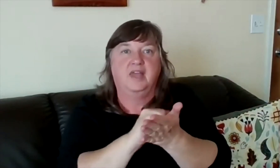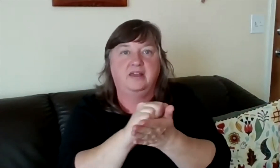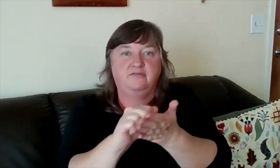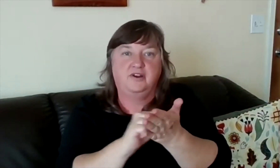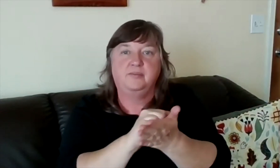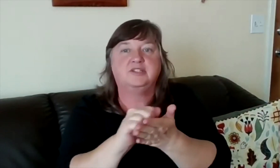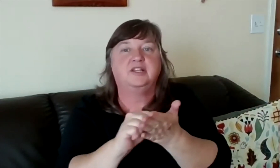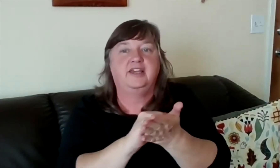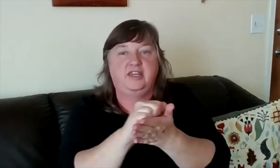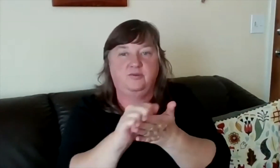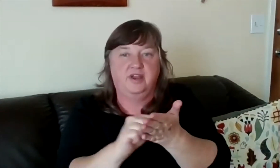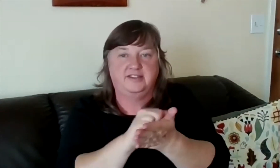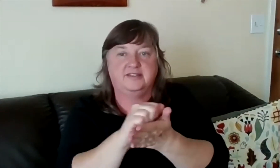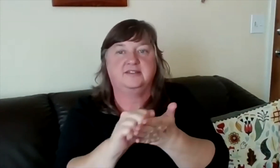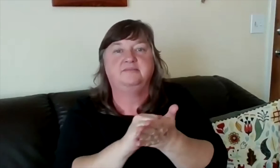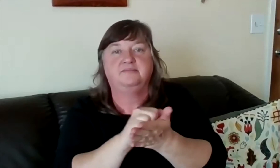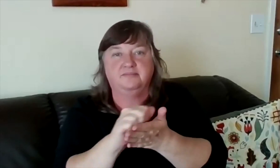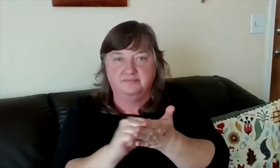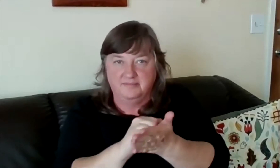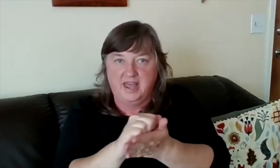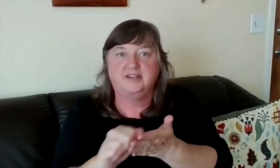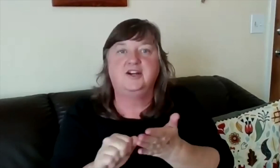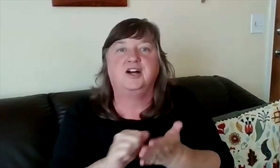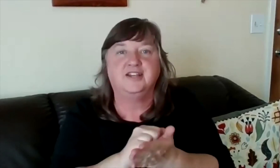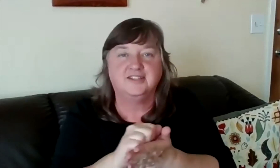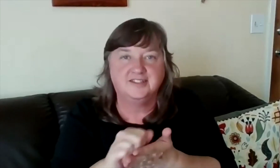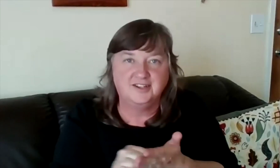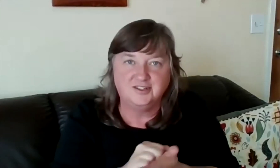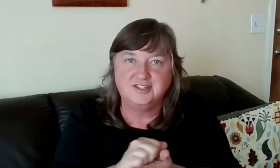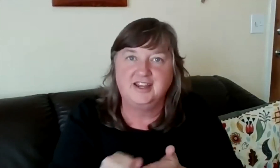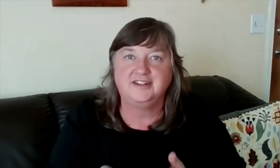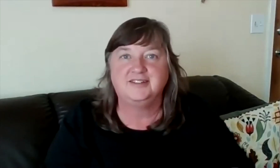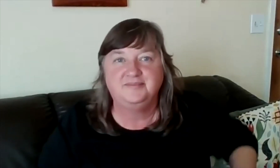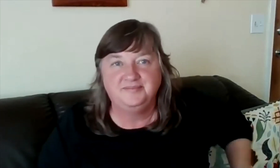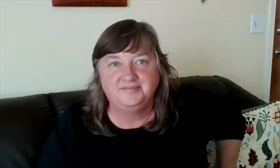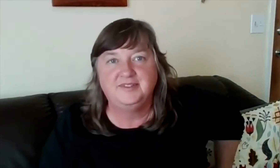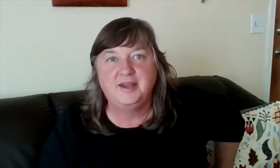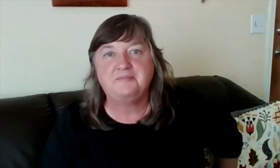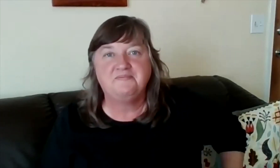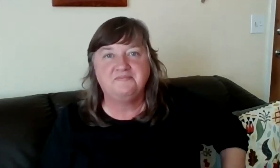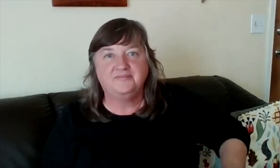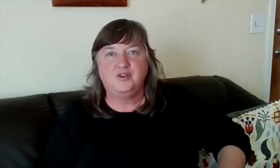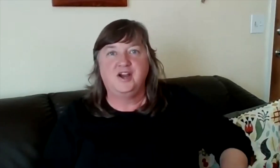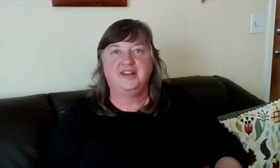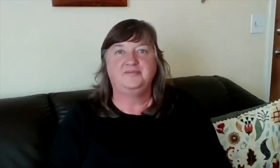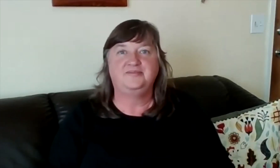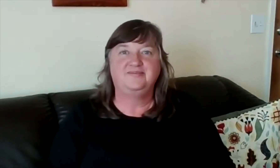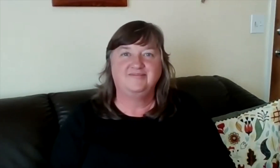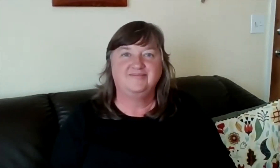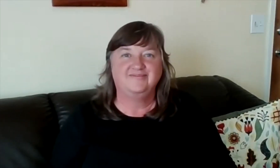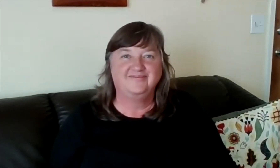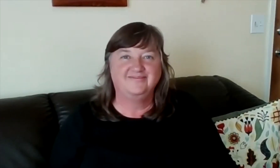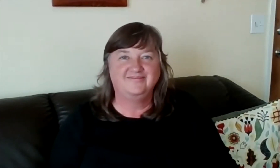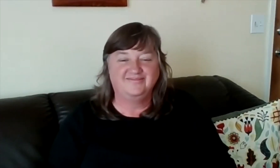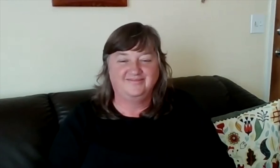And very much like erase and context to understand. Yep, you got it.